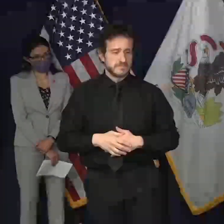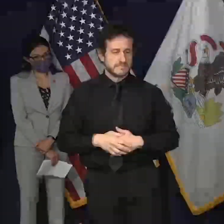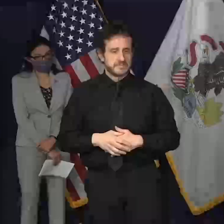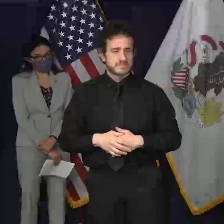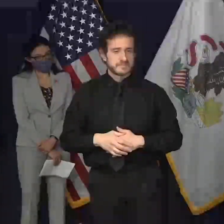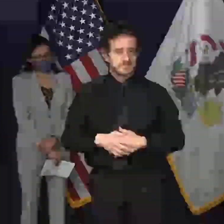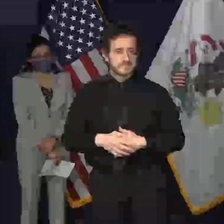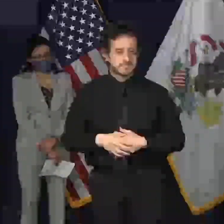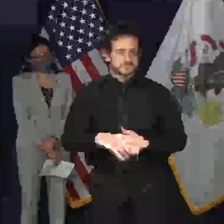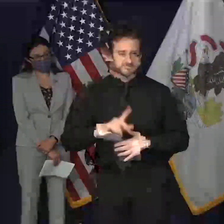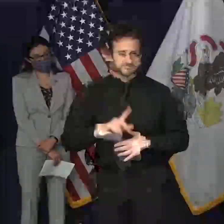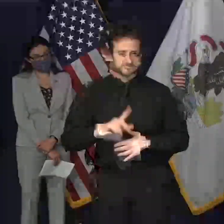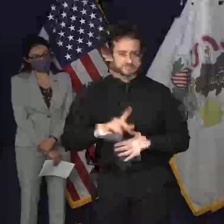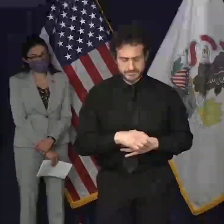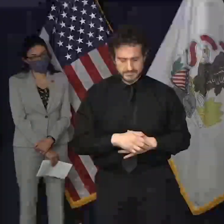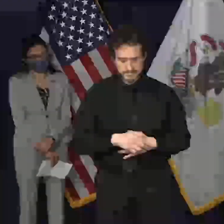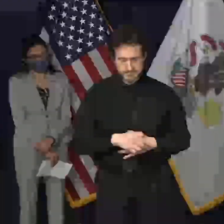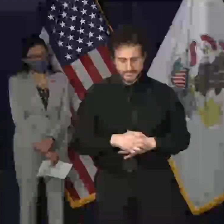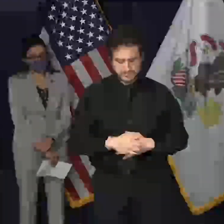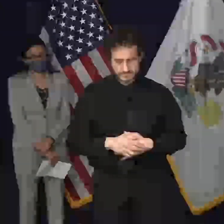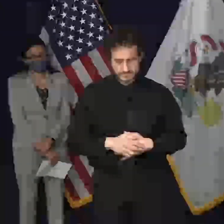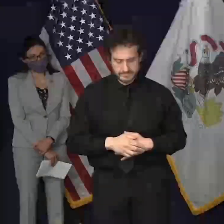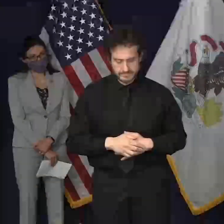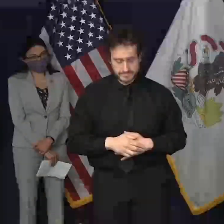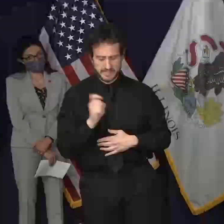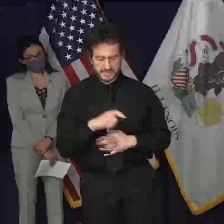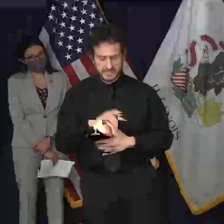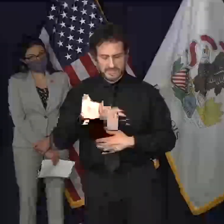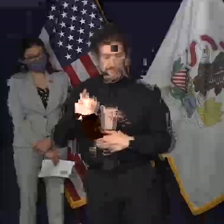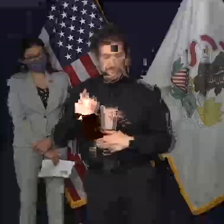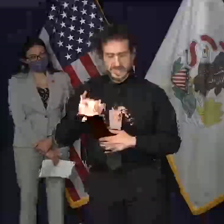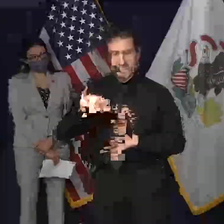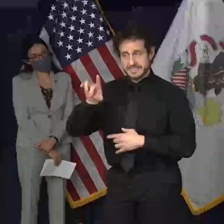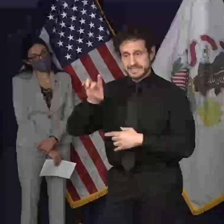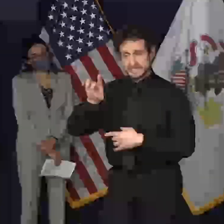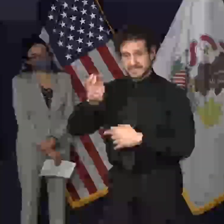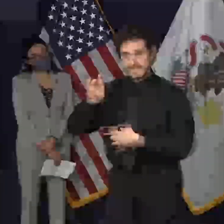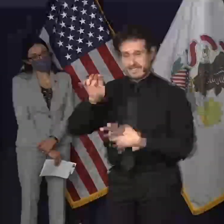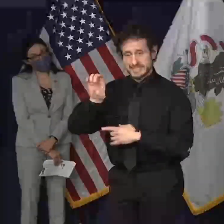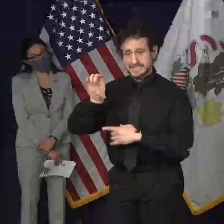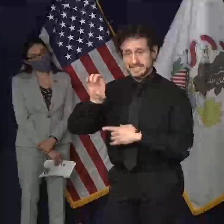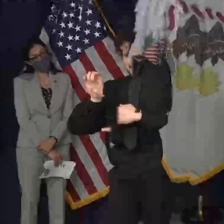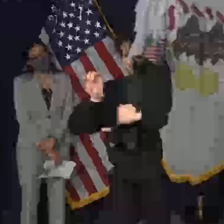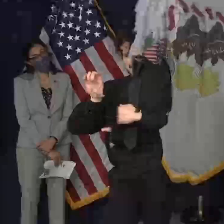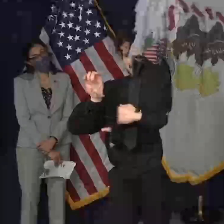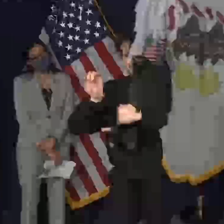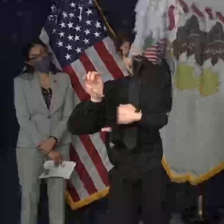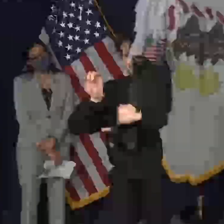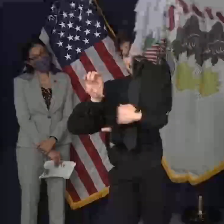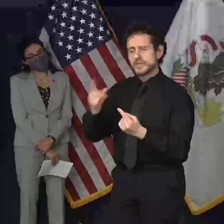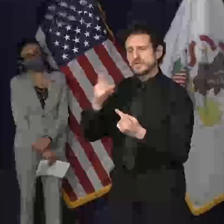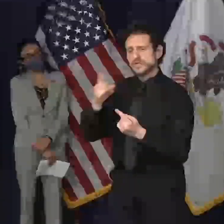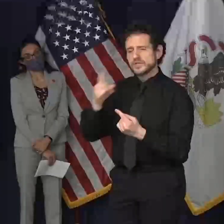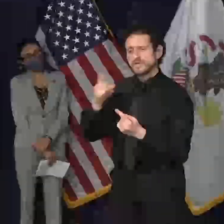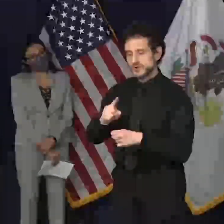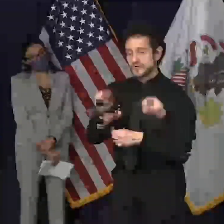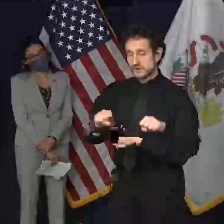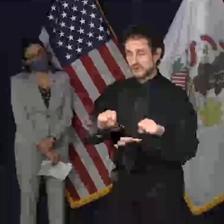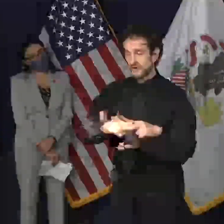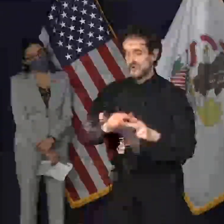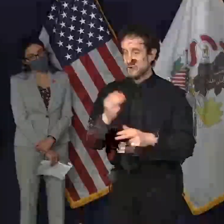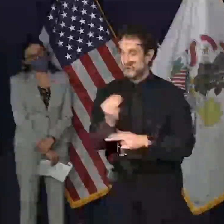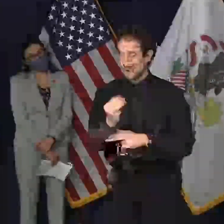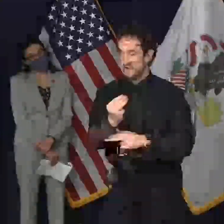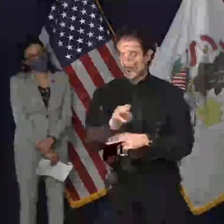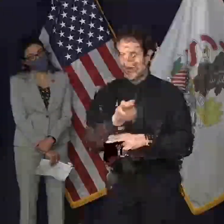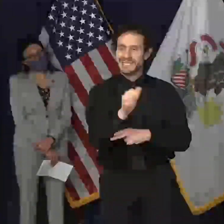Termalina from CBS2, what has IDES completed to make sure that the system will be up and running Monday for 1099 workers? And just